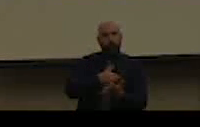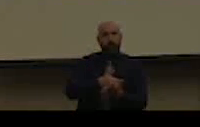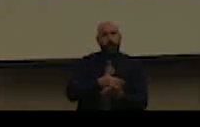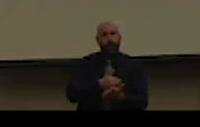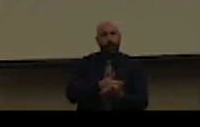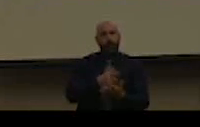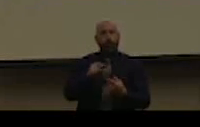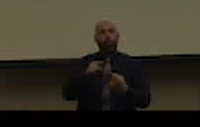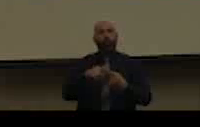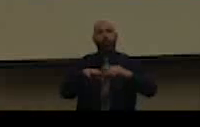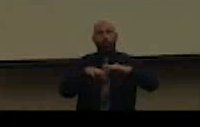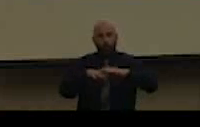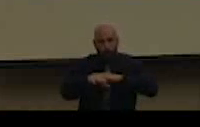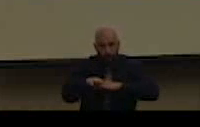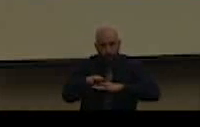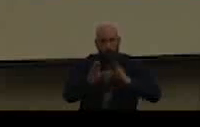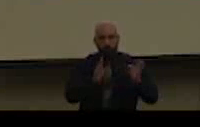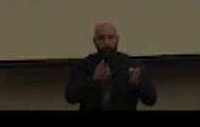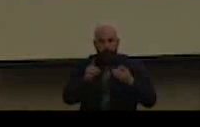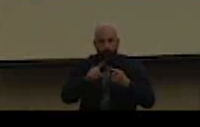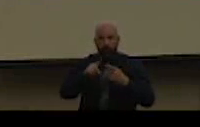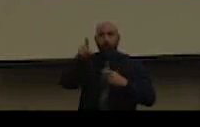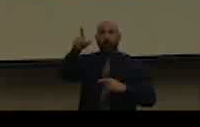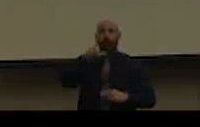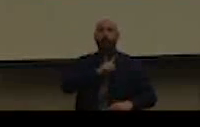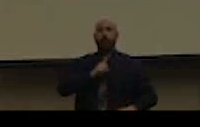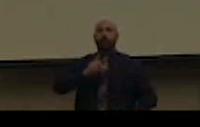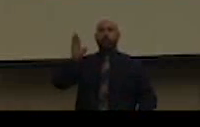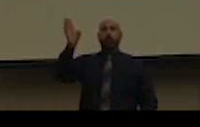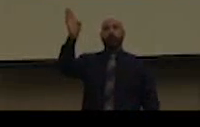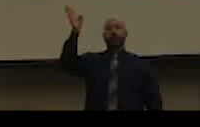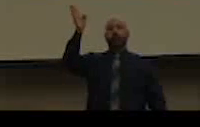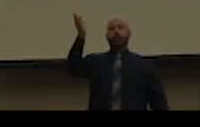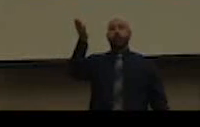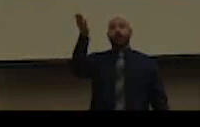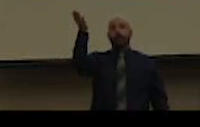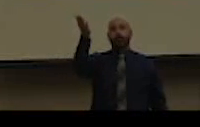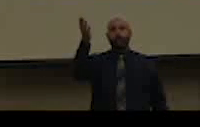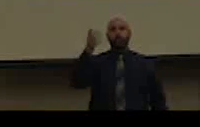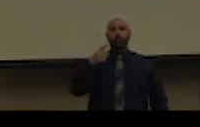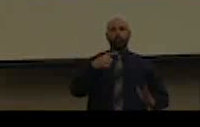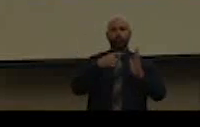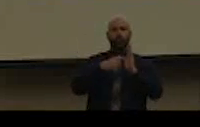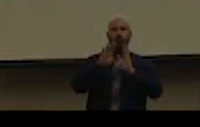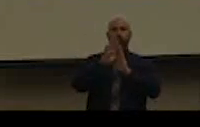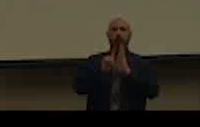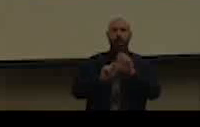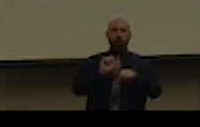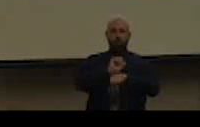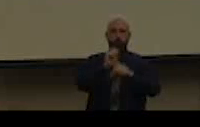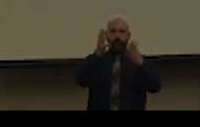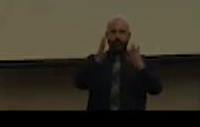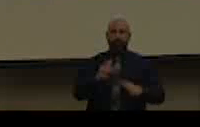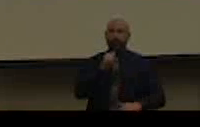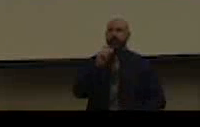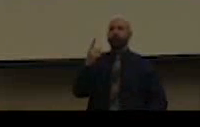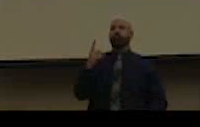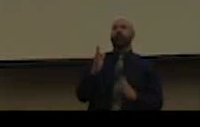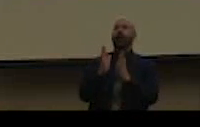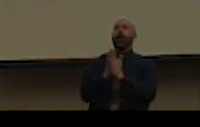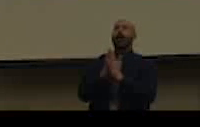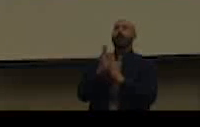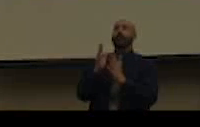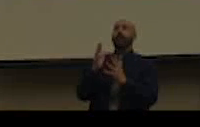that shows that background work's been done and that you're not just asking for money and then trying to figure it out on the other side. And so I